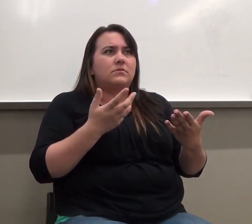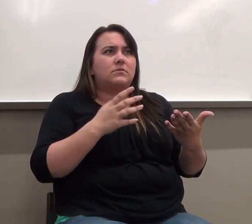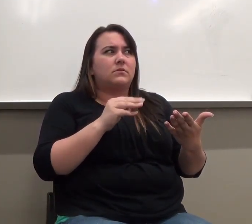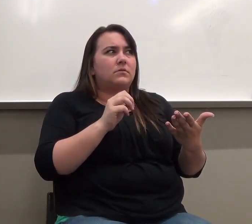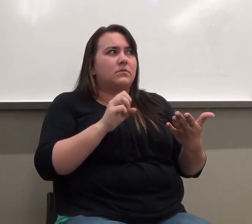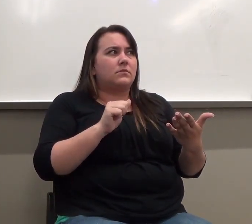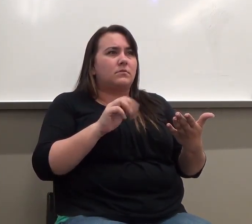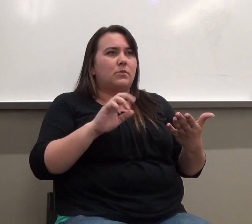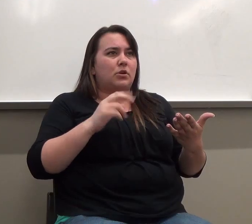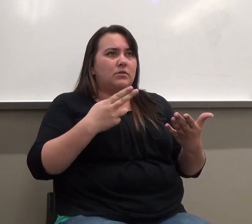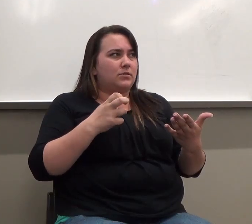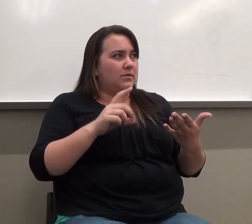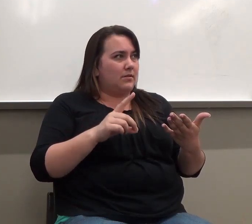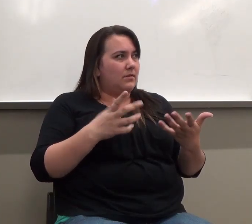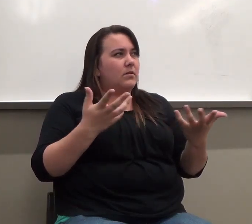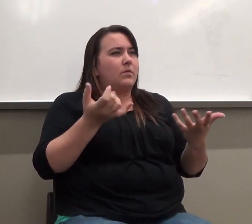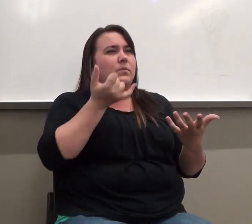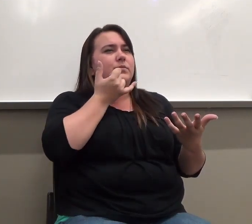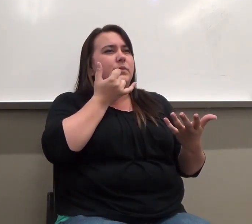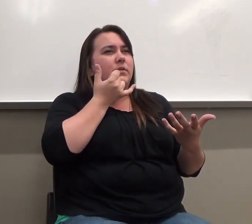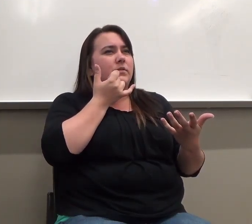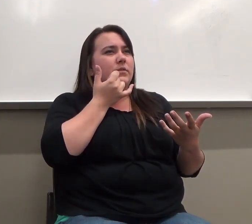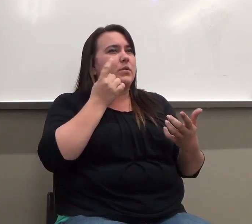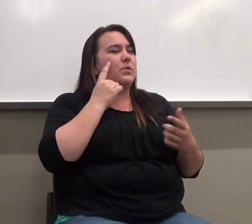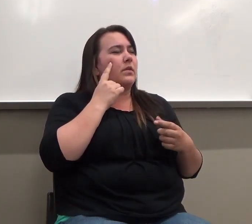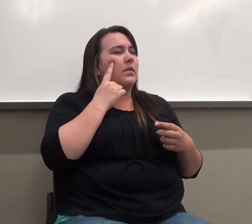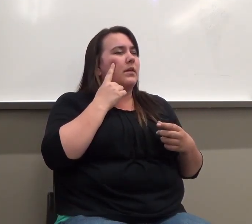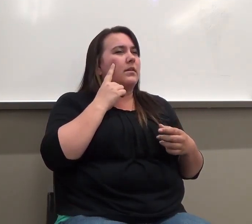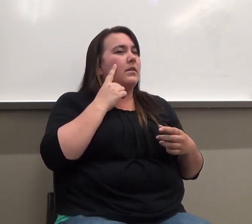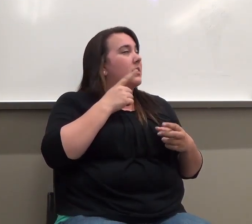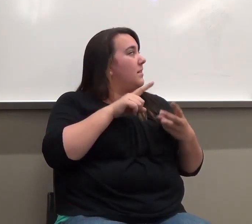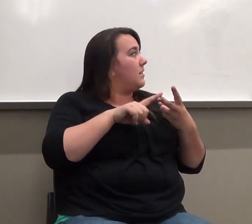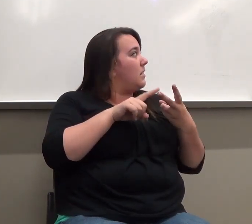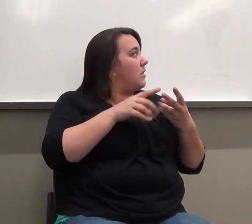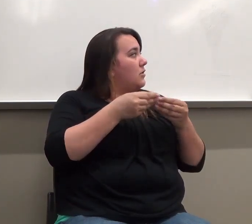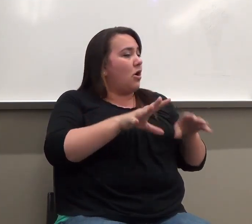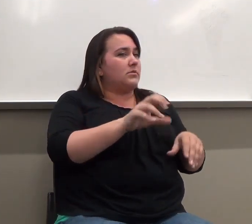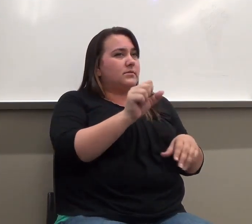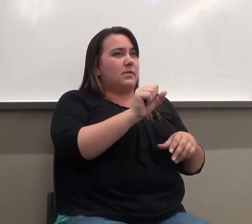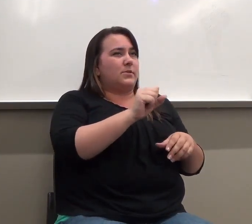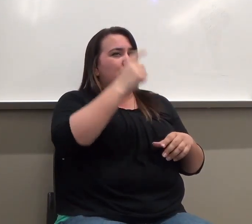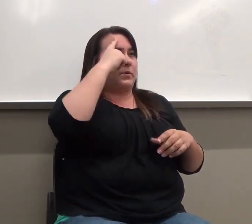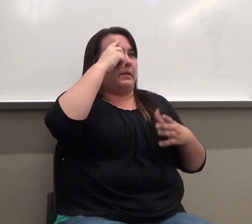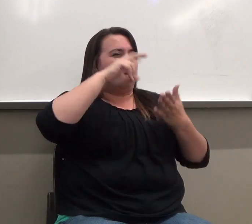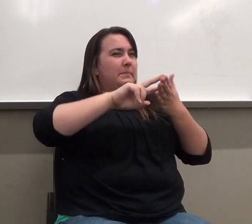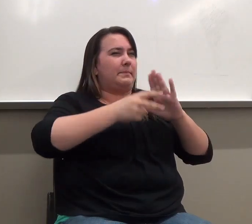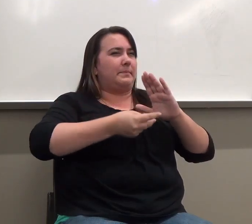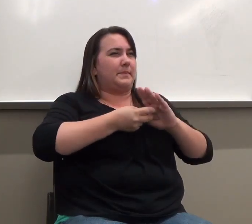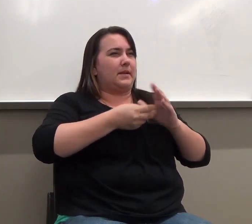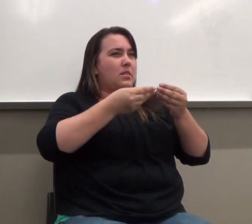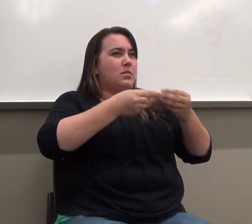And Marissa, what do you think this means? A lost